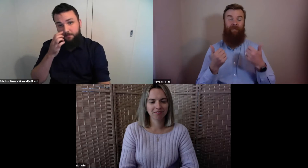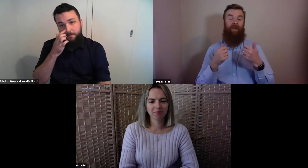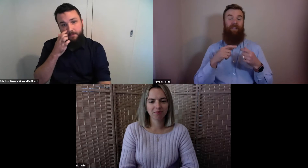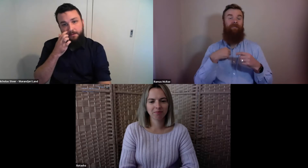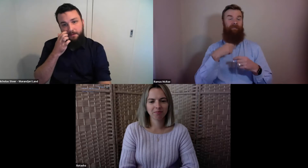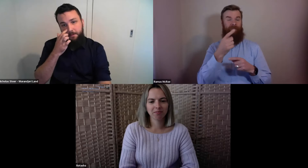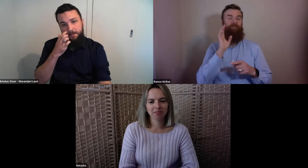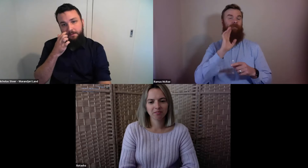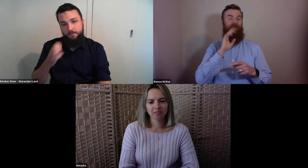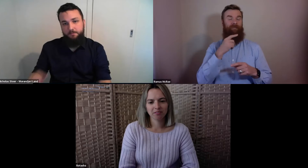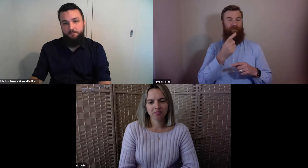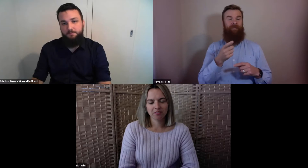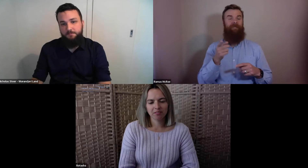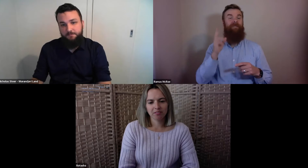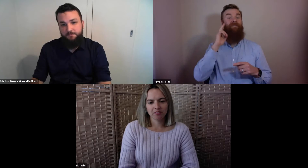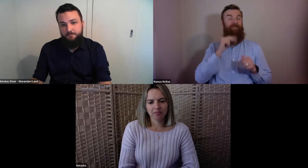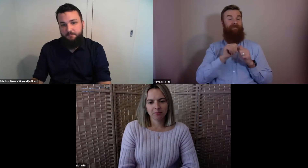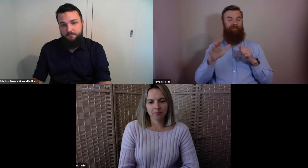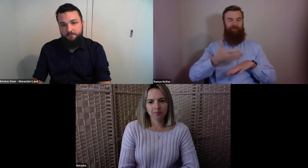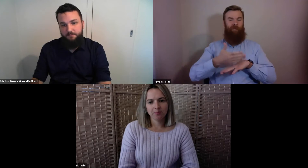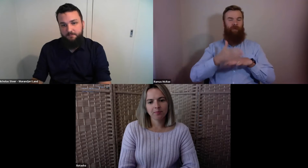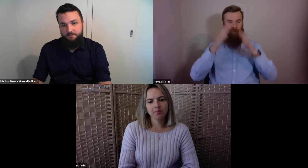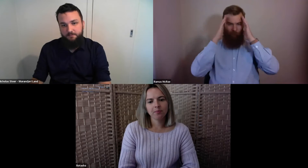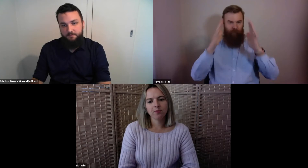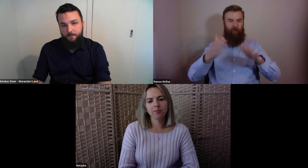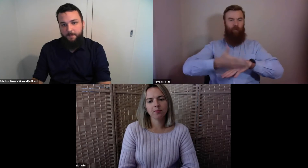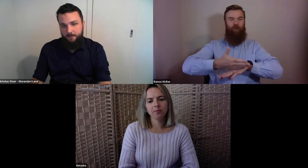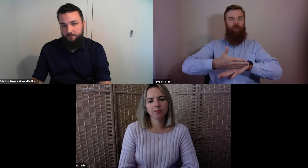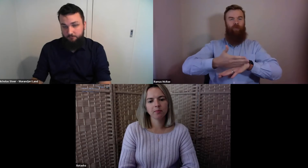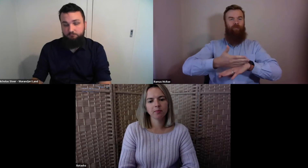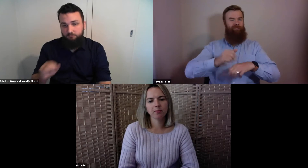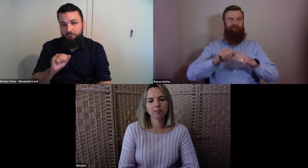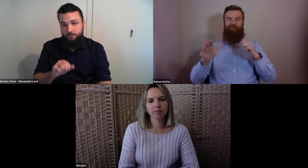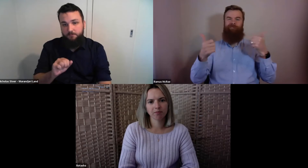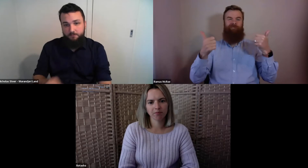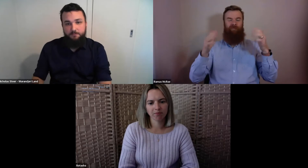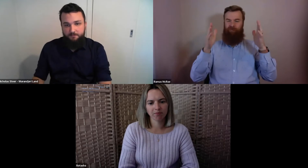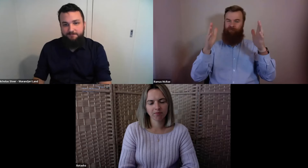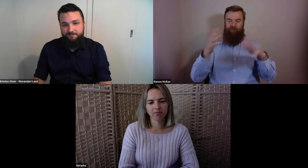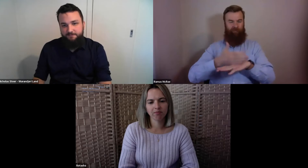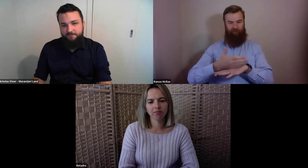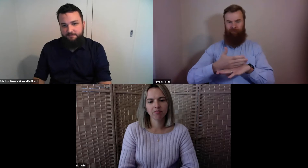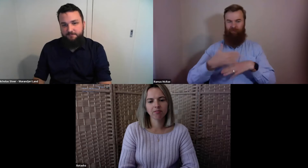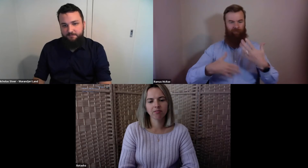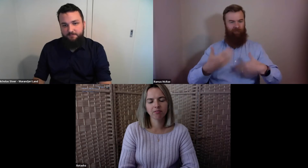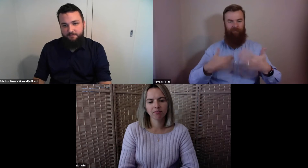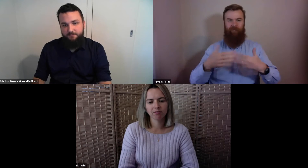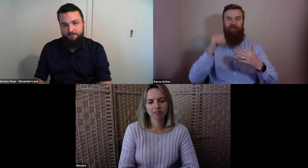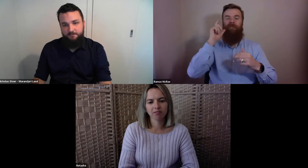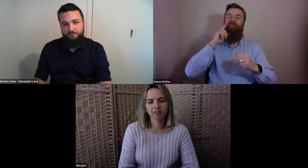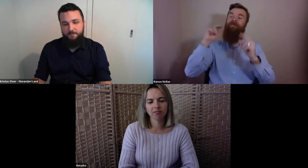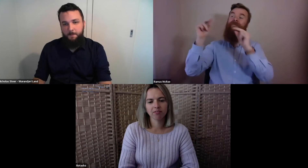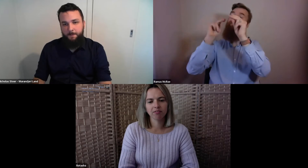employers who are looking to employ deaf staff? As I said before, deaf people are wonderful at being